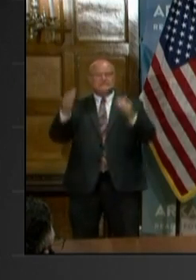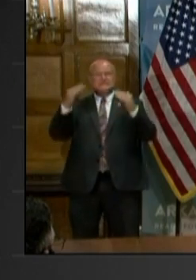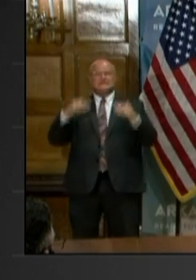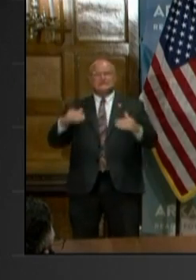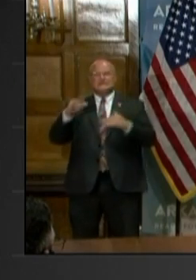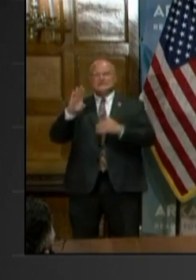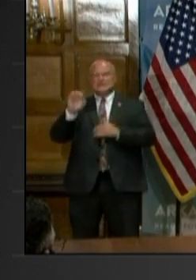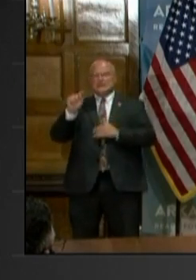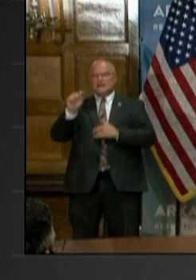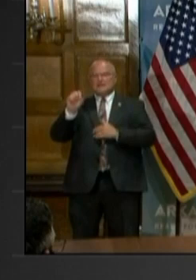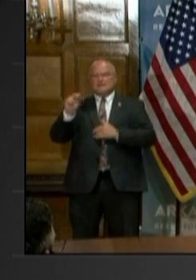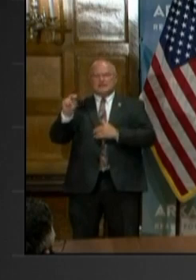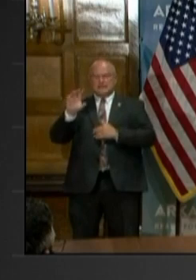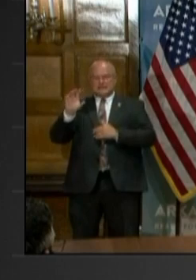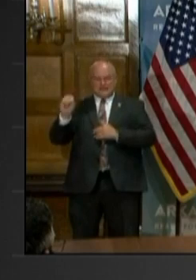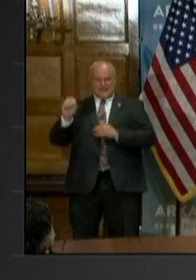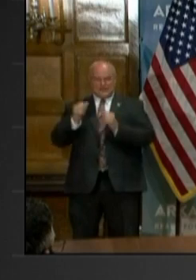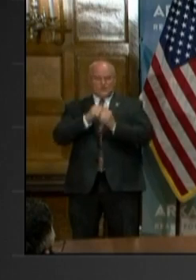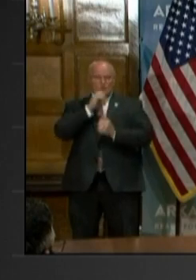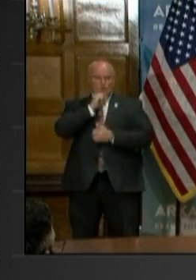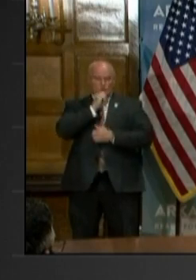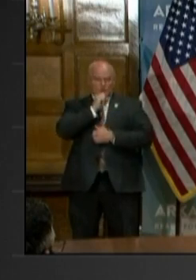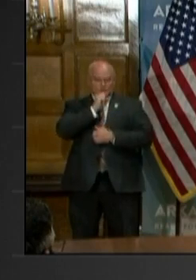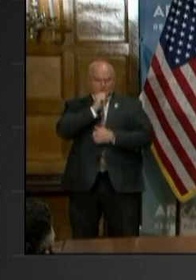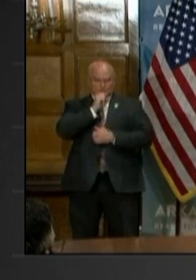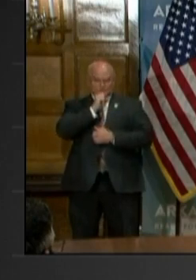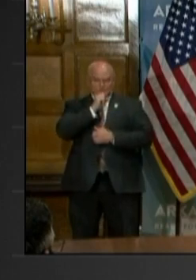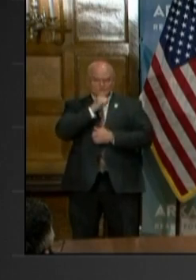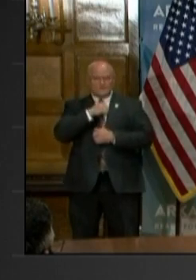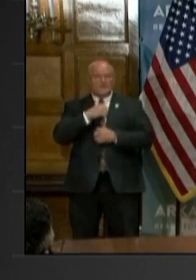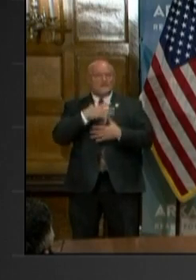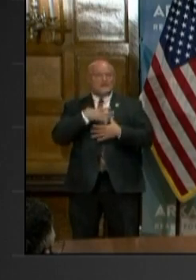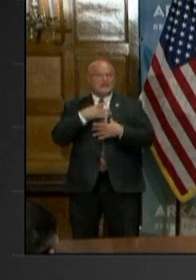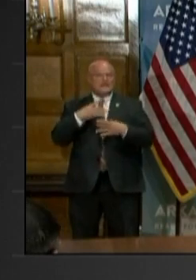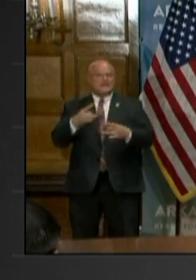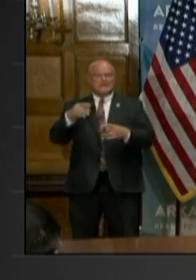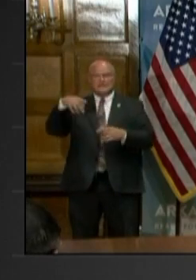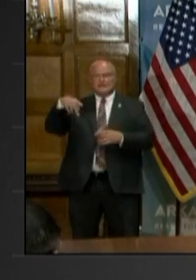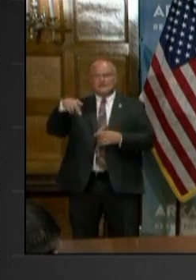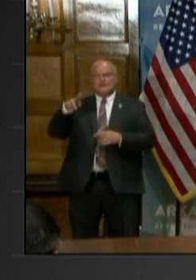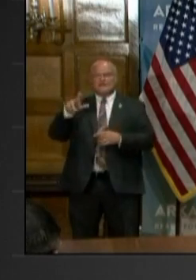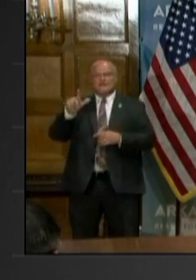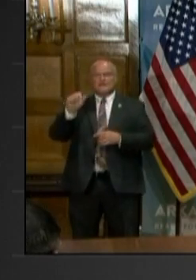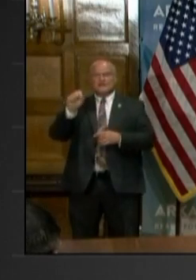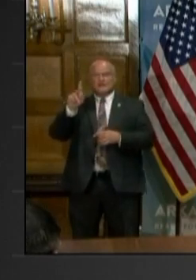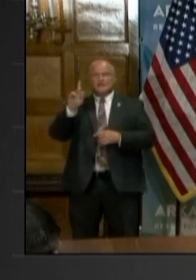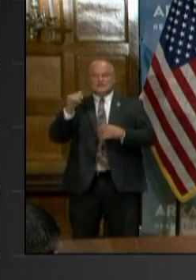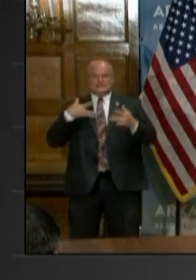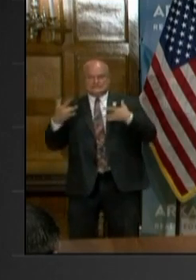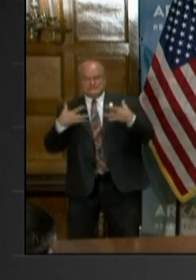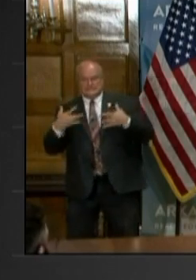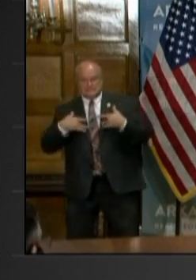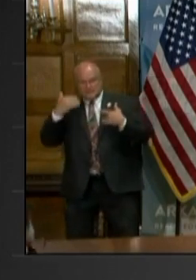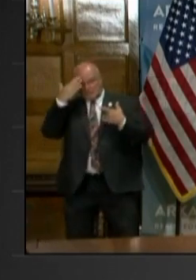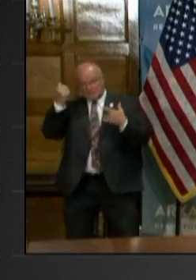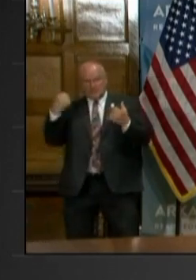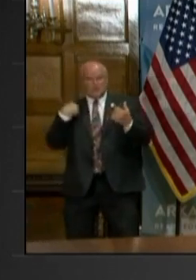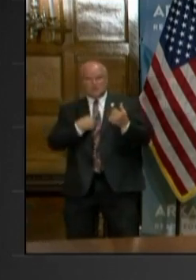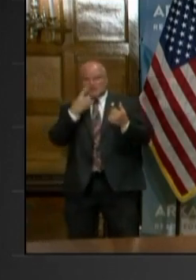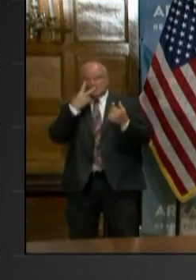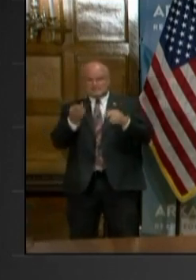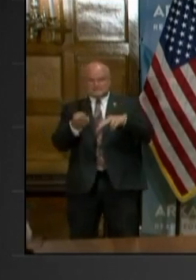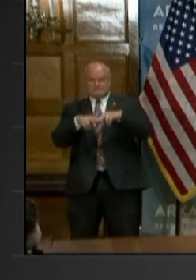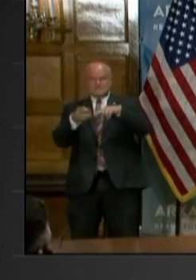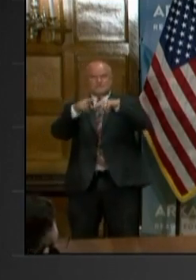Benton County in the orange. Interestingly, Pulaski County, which we're worried about because we're